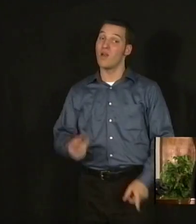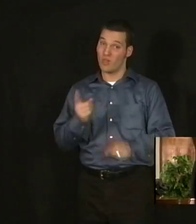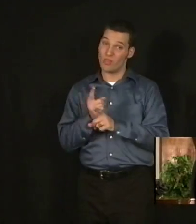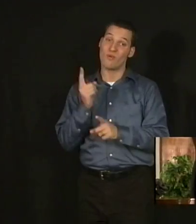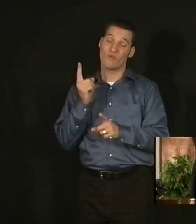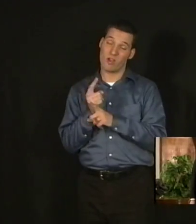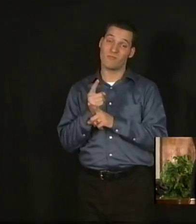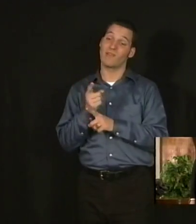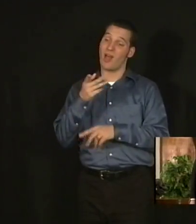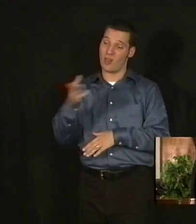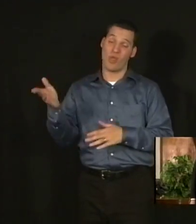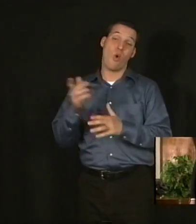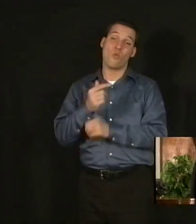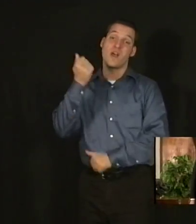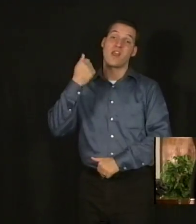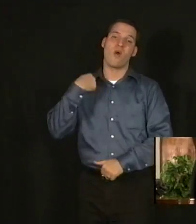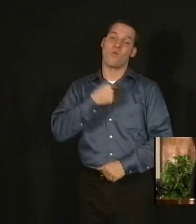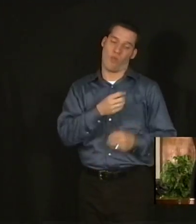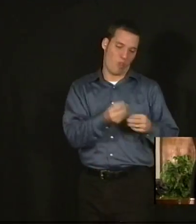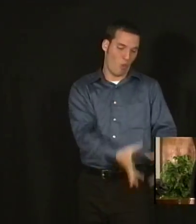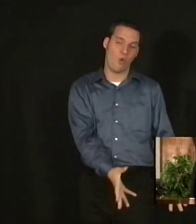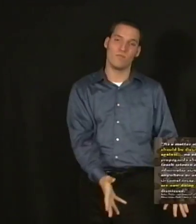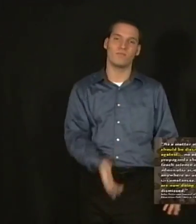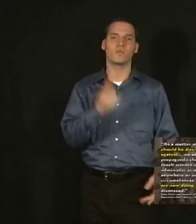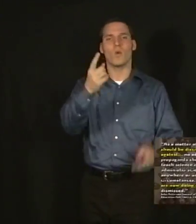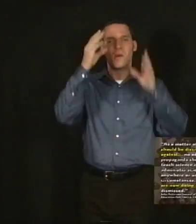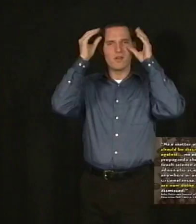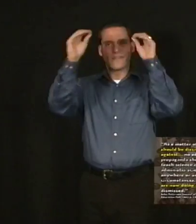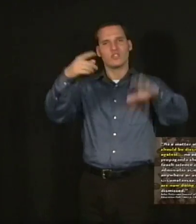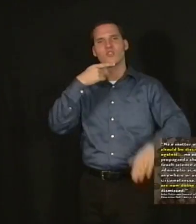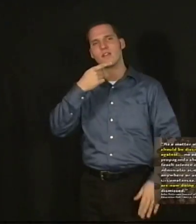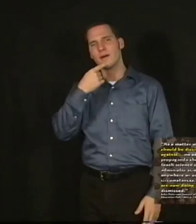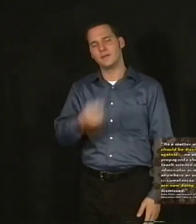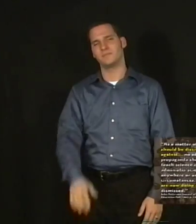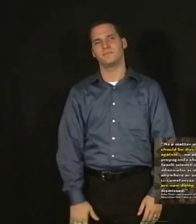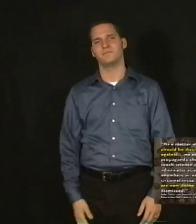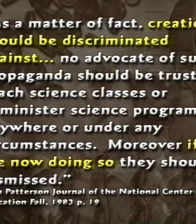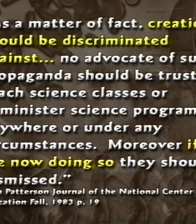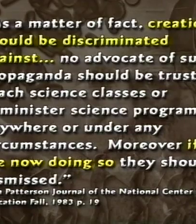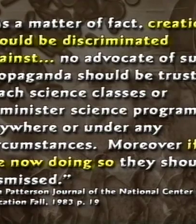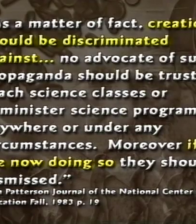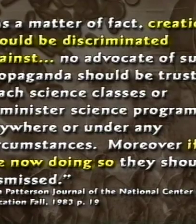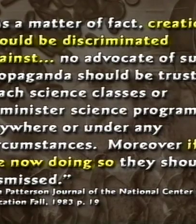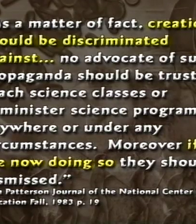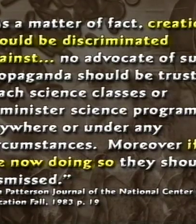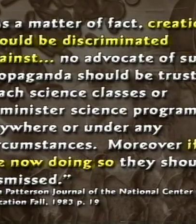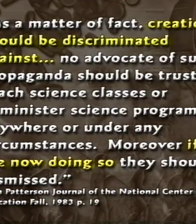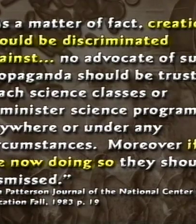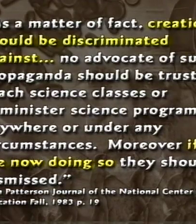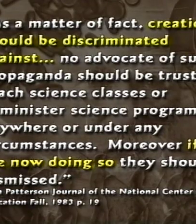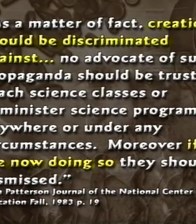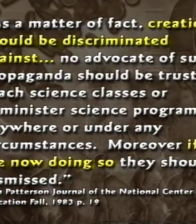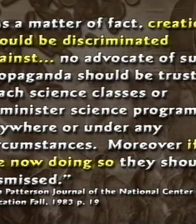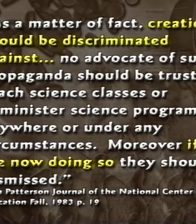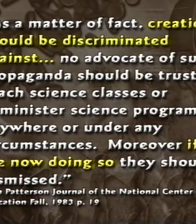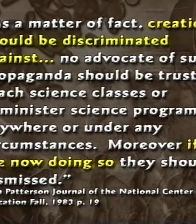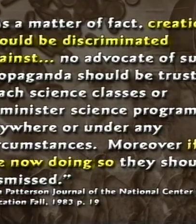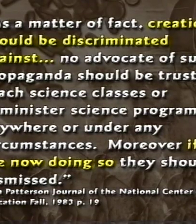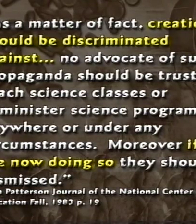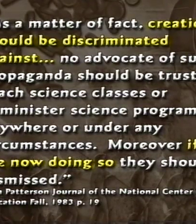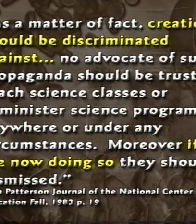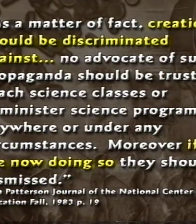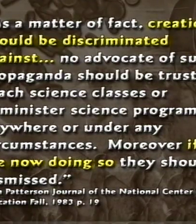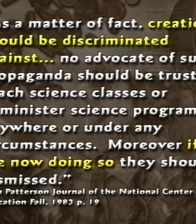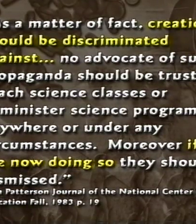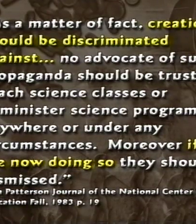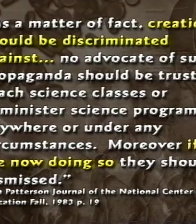They're right, folks, and they're winning. We're losing. One professor said, "As a matter of fact, creationism should be discriminated against. No